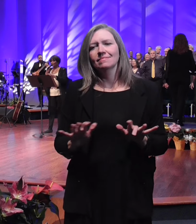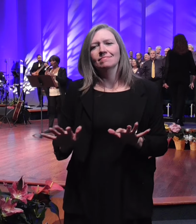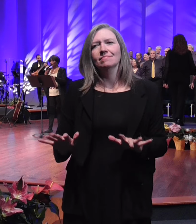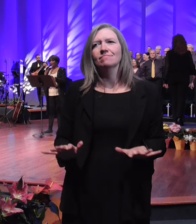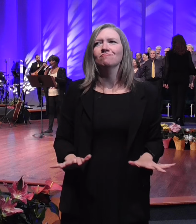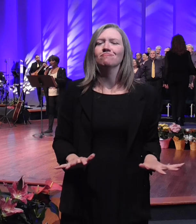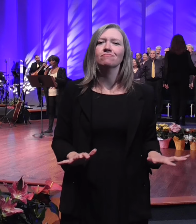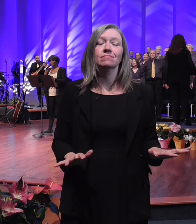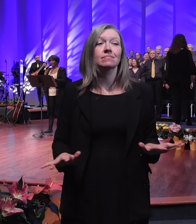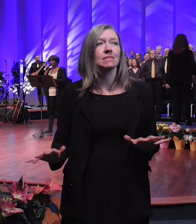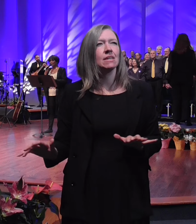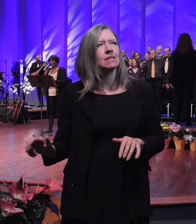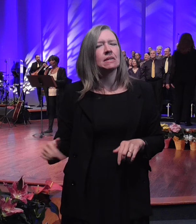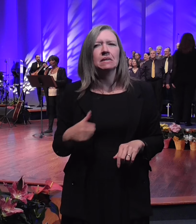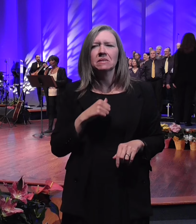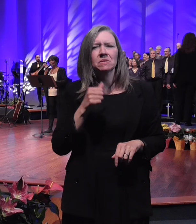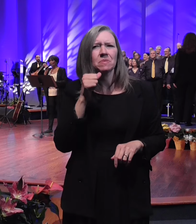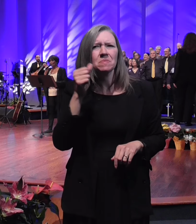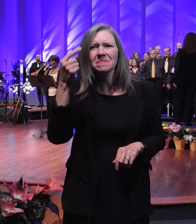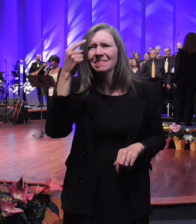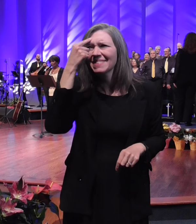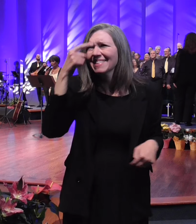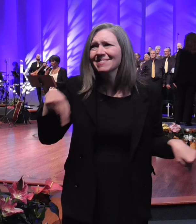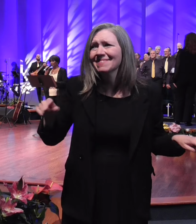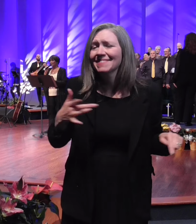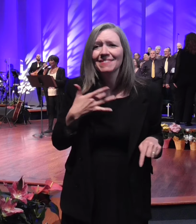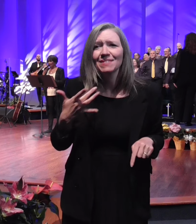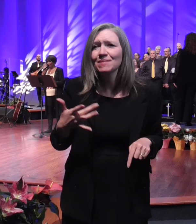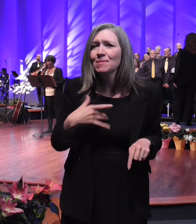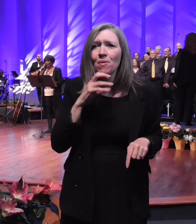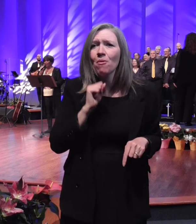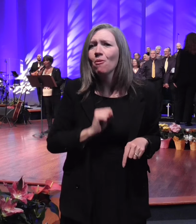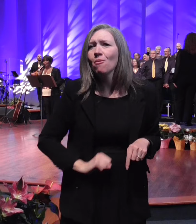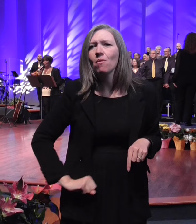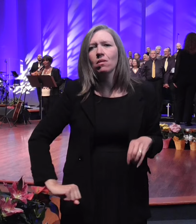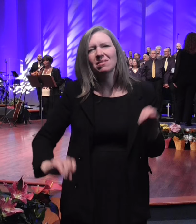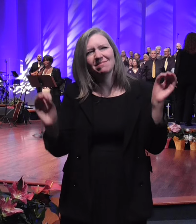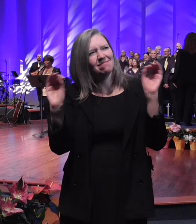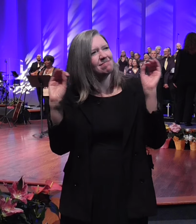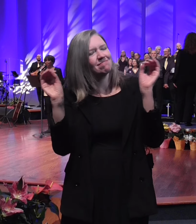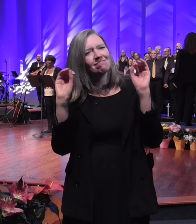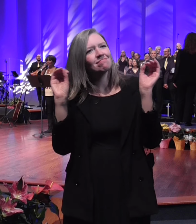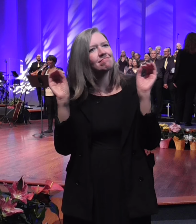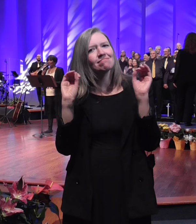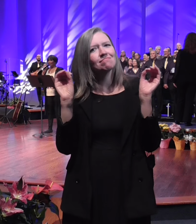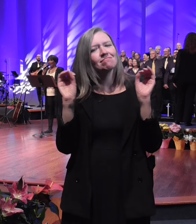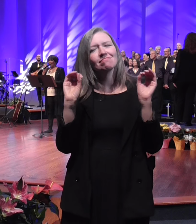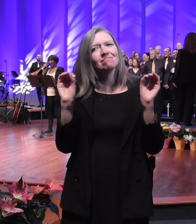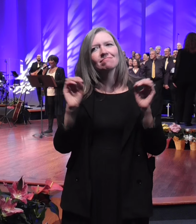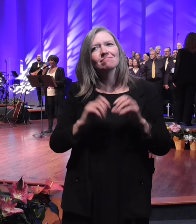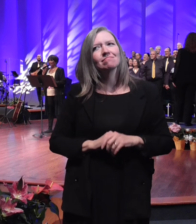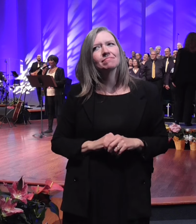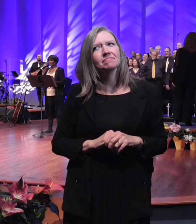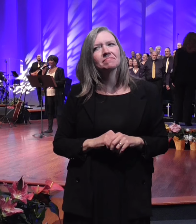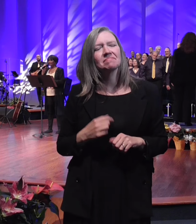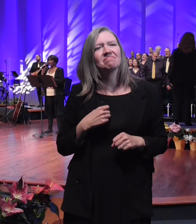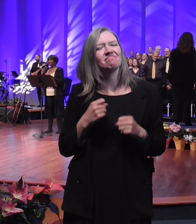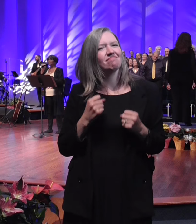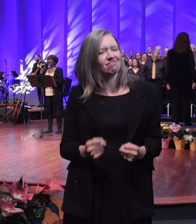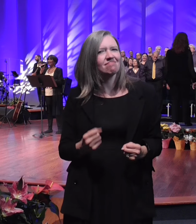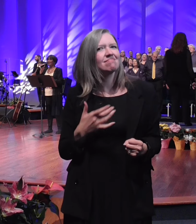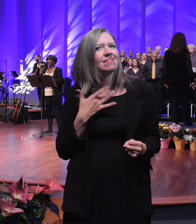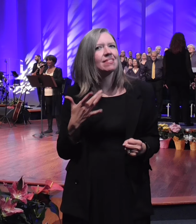done. I don't think us feel old at all. I think this